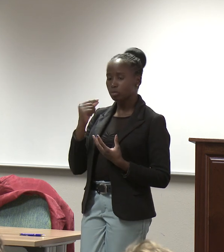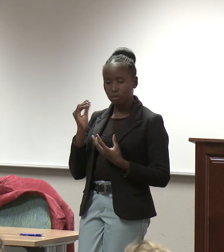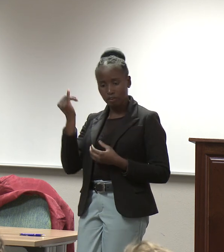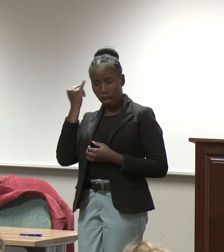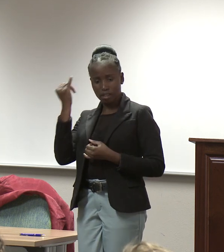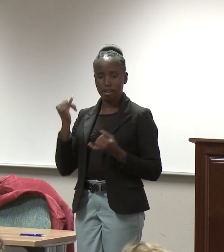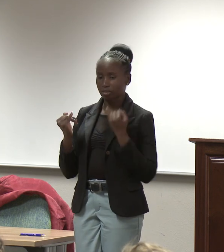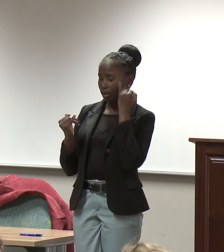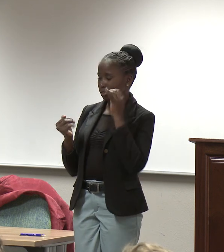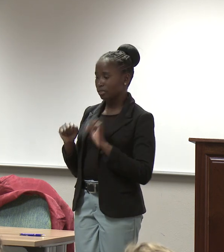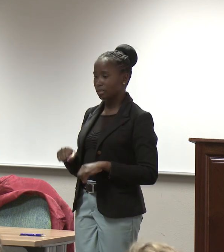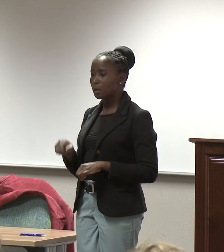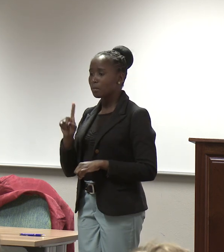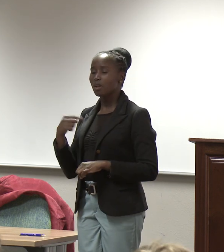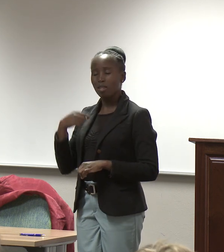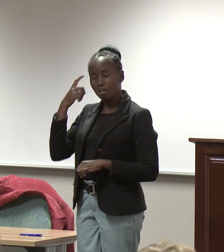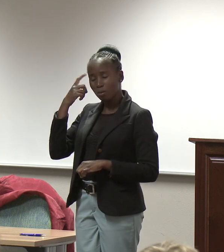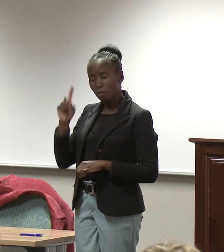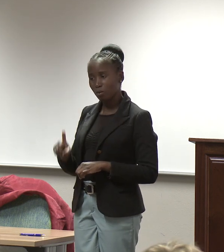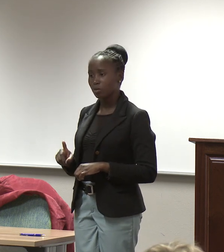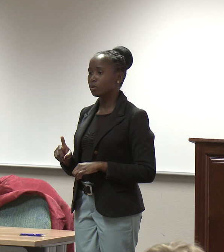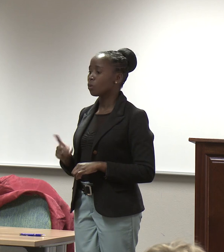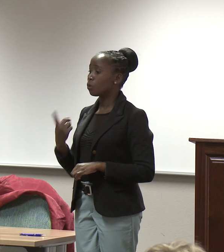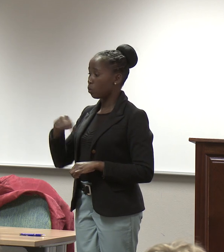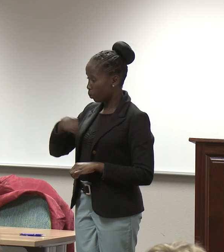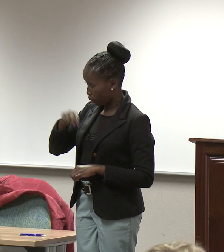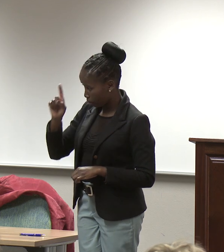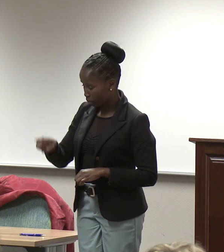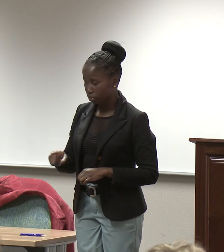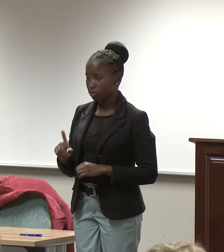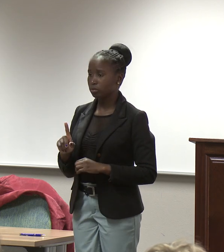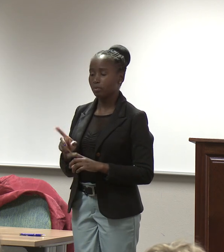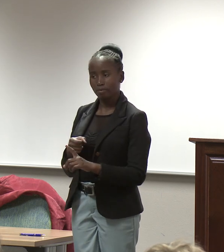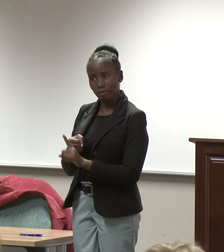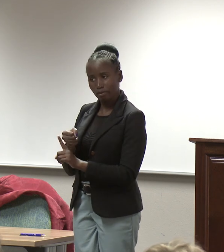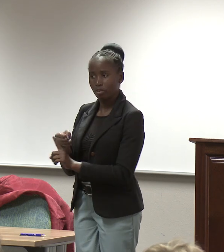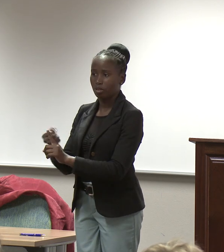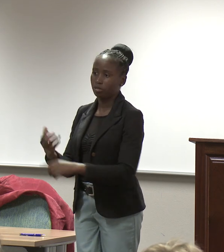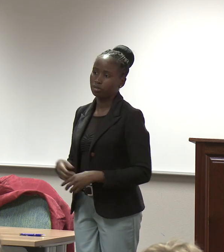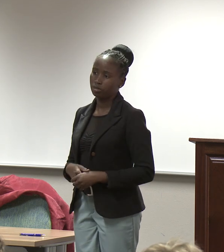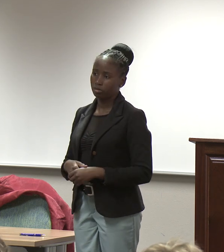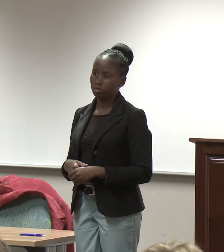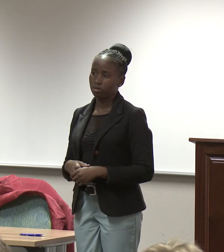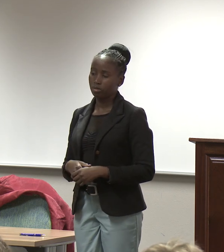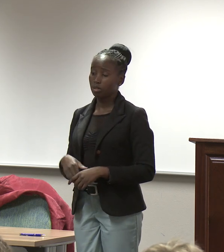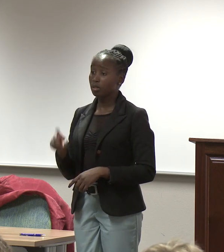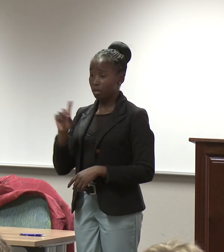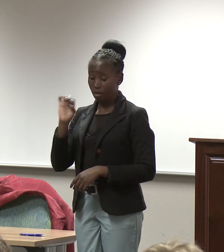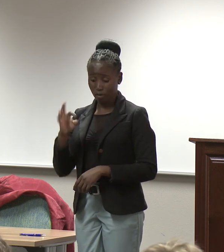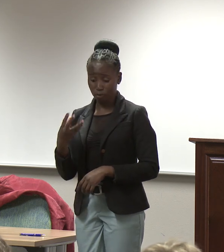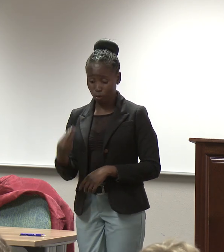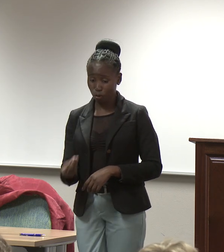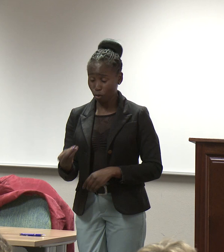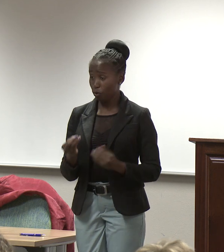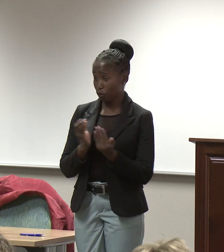So I think that you have to fight, but never alone. If you are a young scholar, please, never do. Because if you are, you